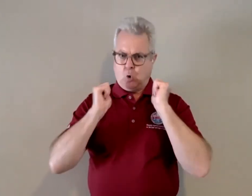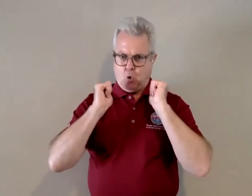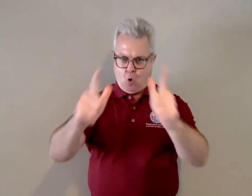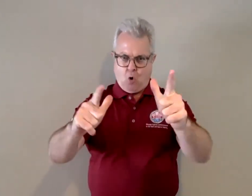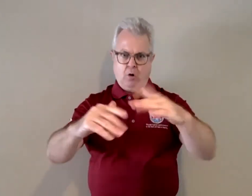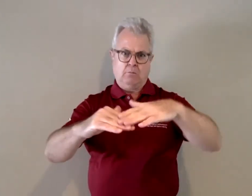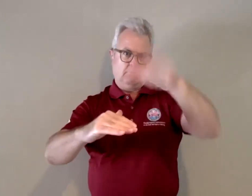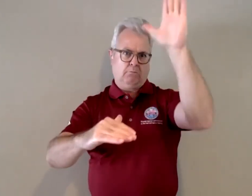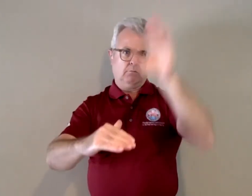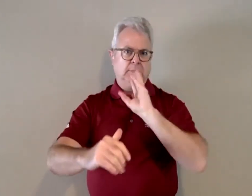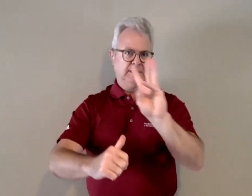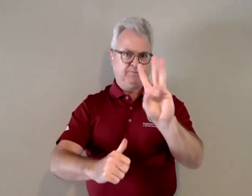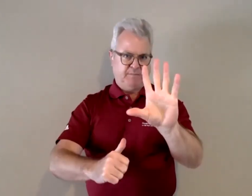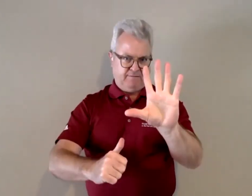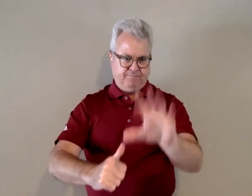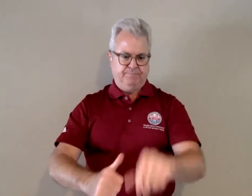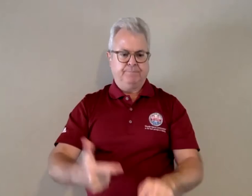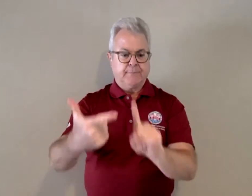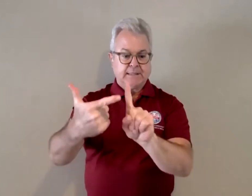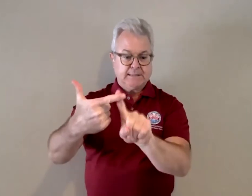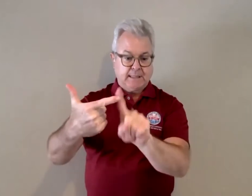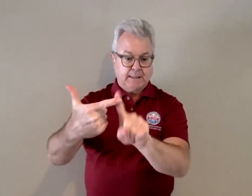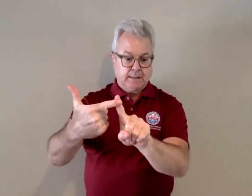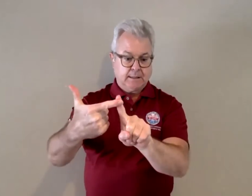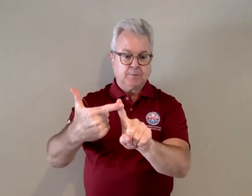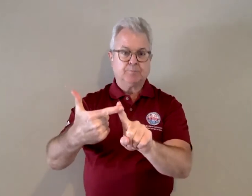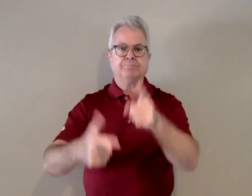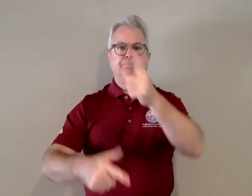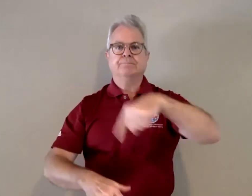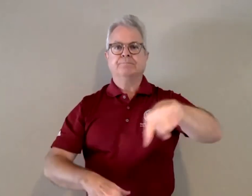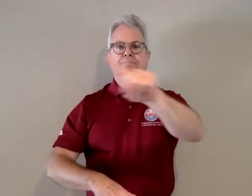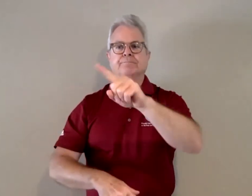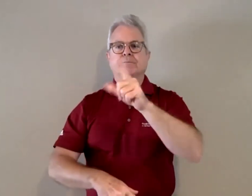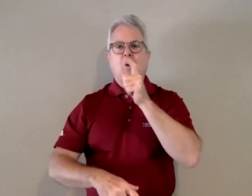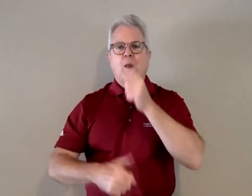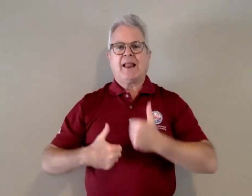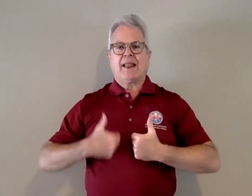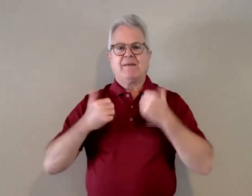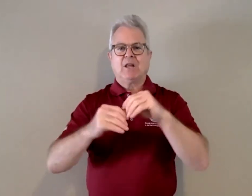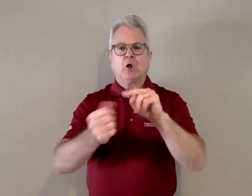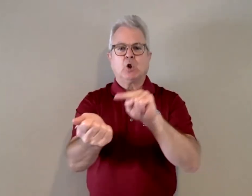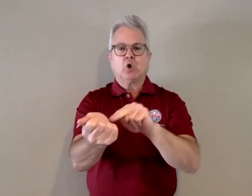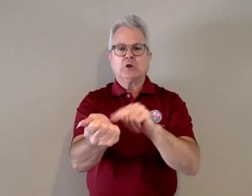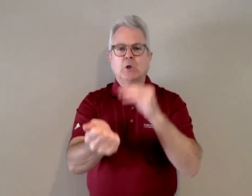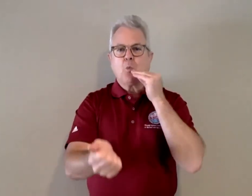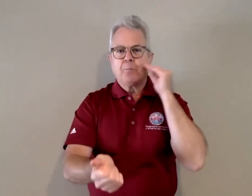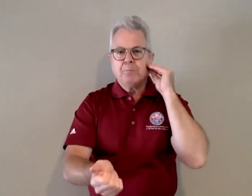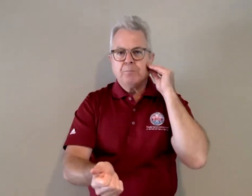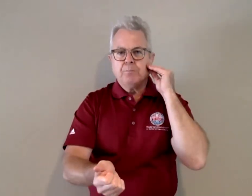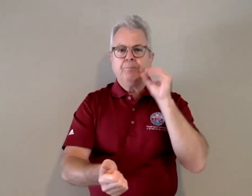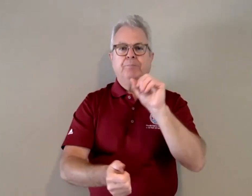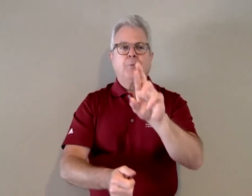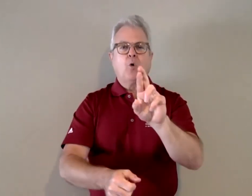you're healthy or have medical conditions. Everyone over 65 is recommended to get